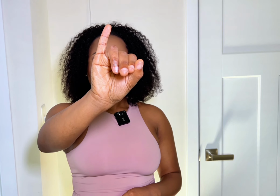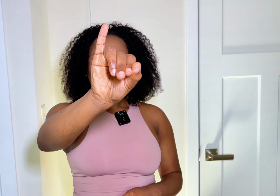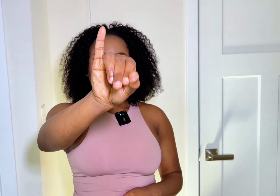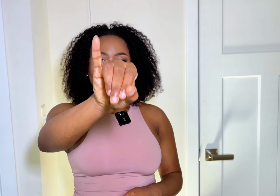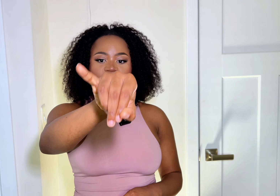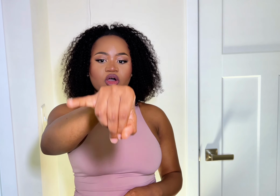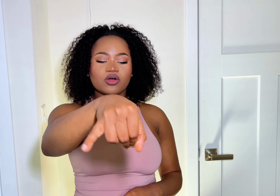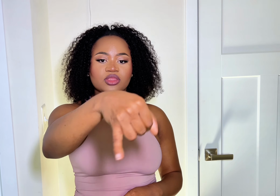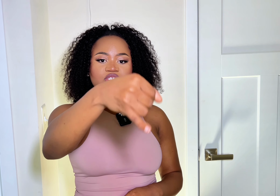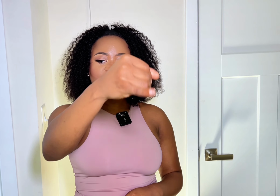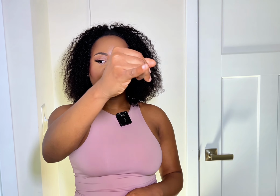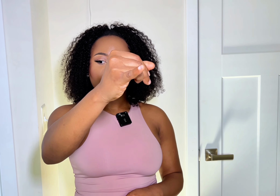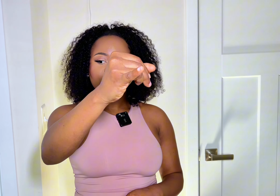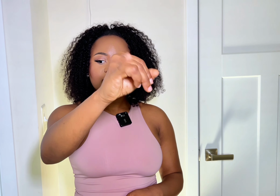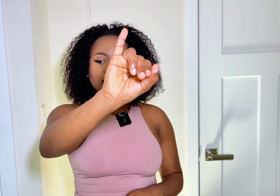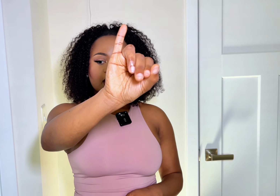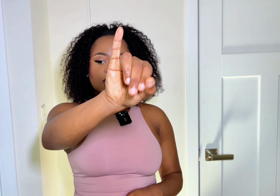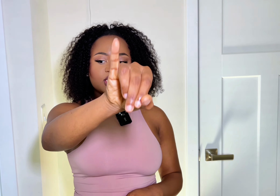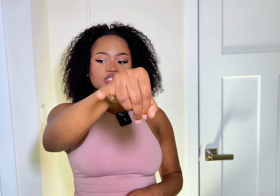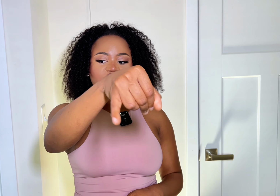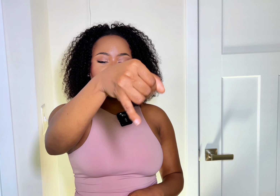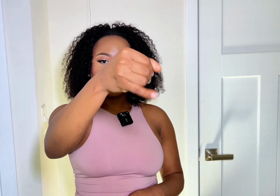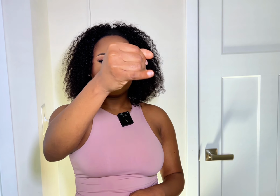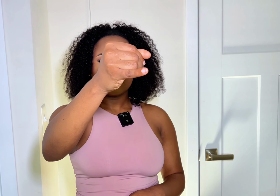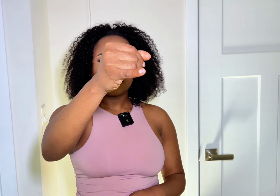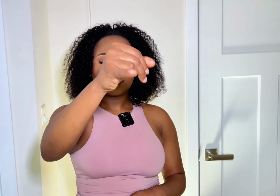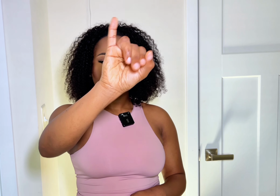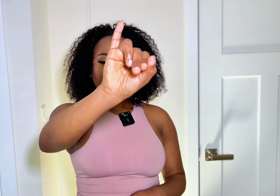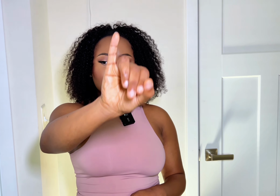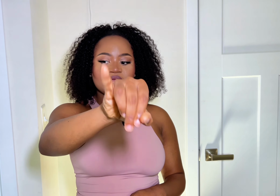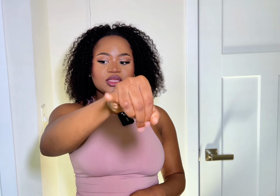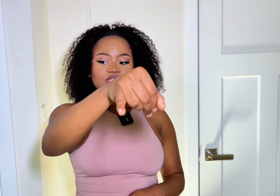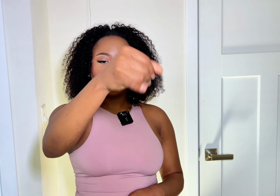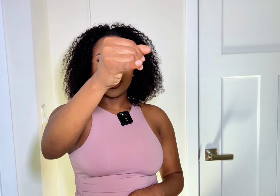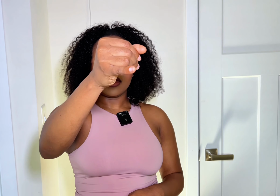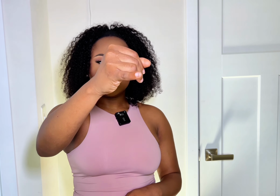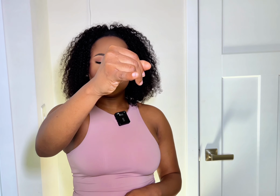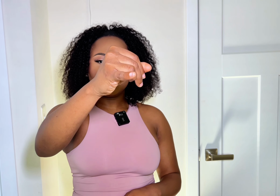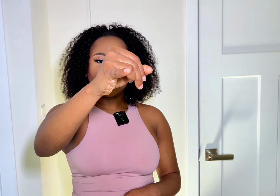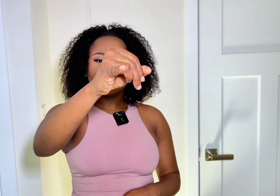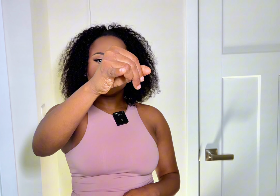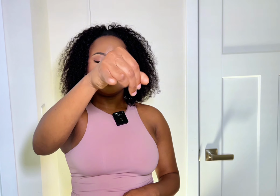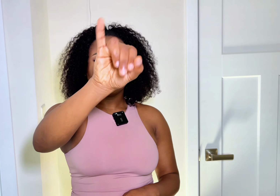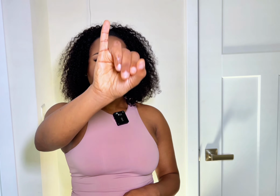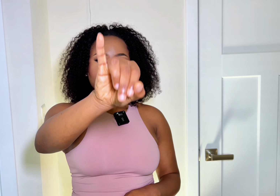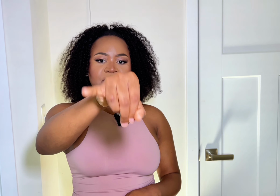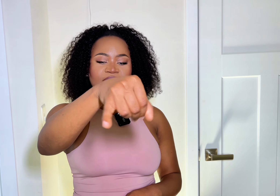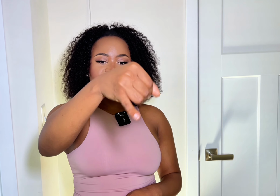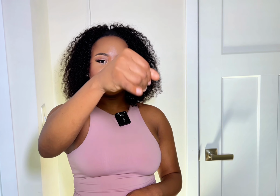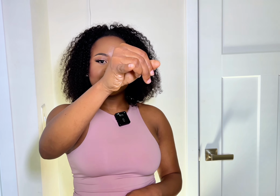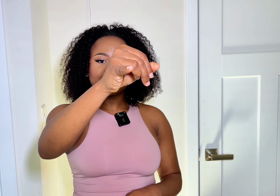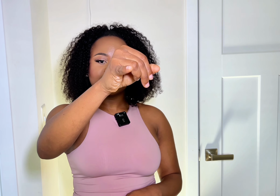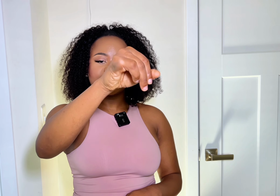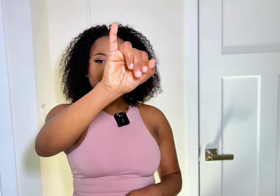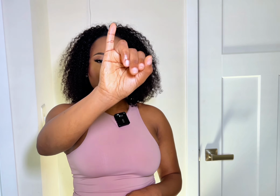you draw the J. J. J. This should be easy. You got this? Sign with